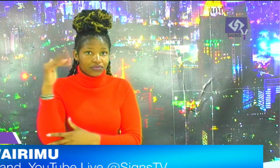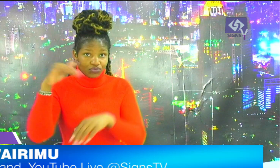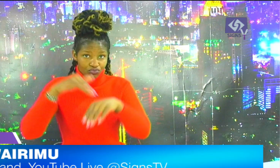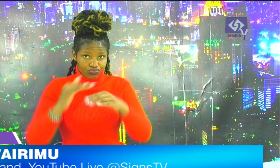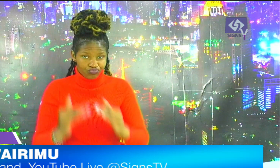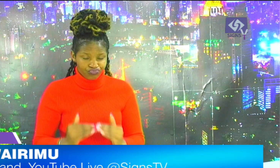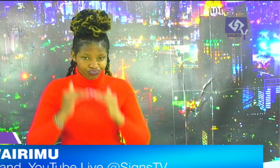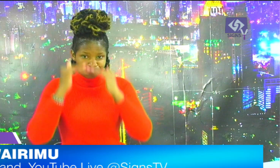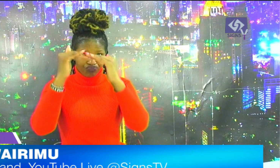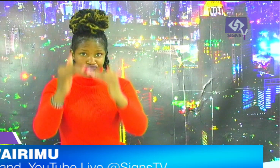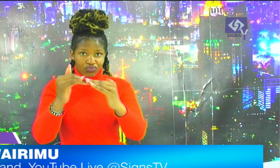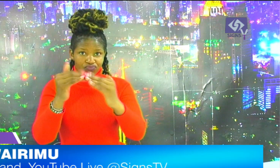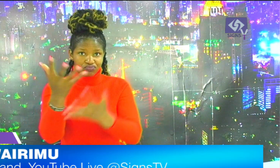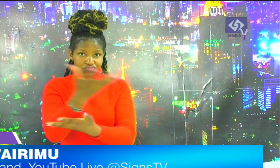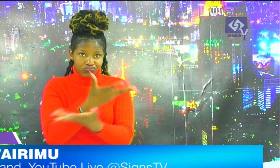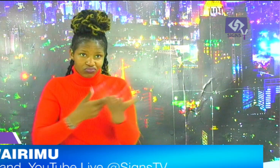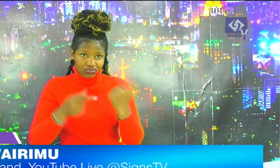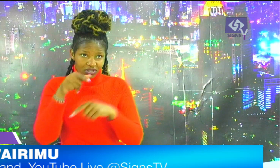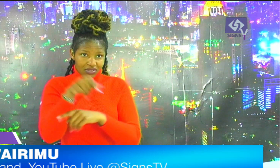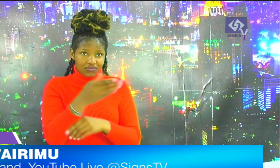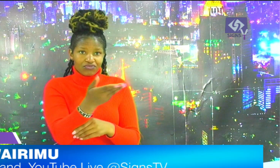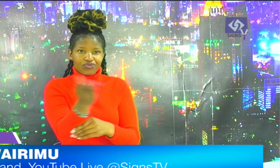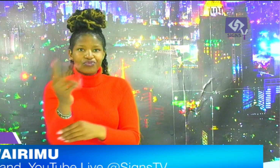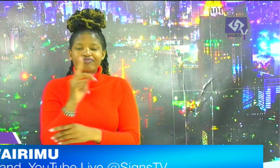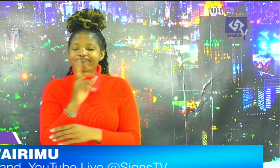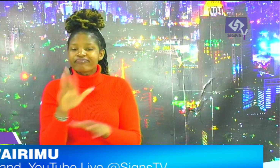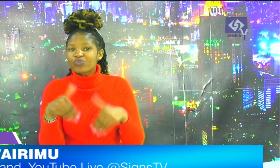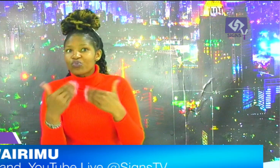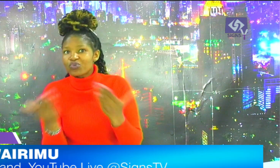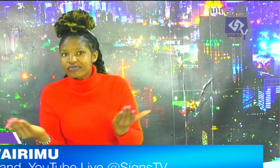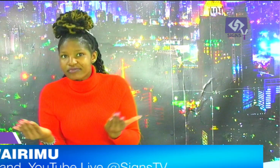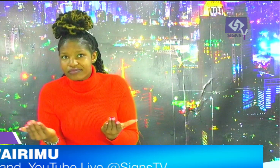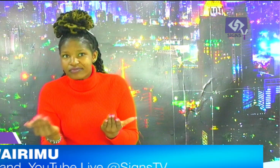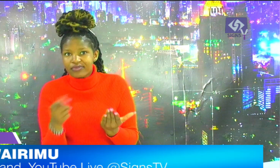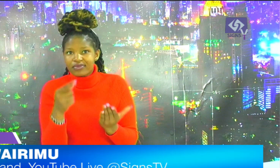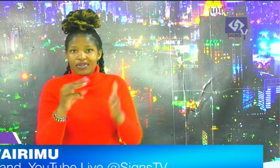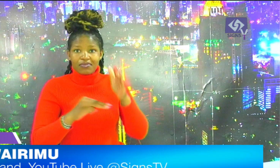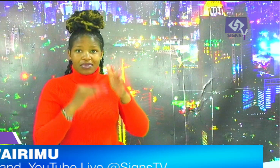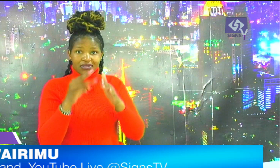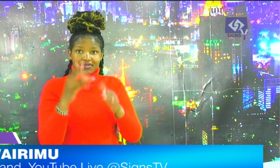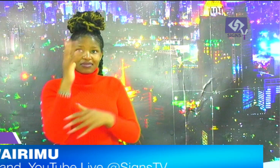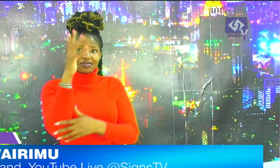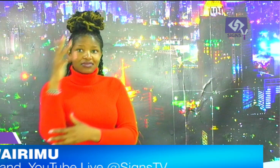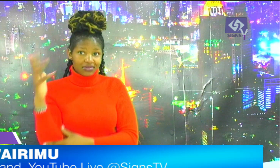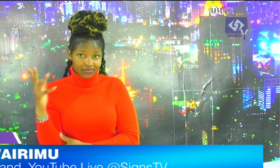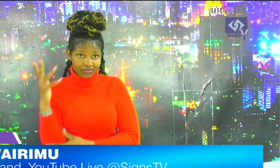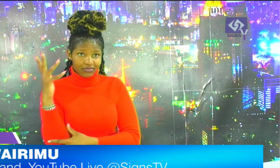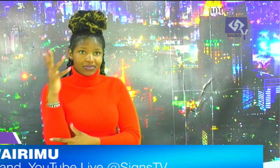in opening up the forest to promote ecotourism.